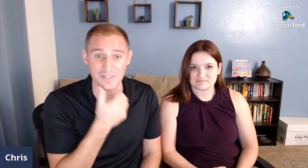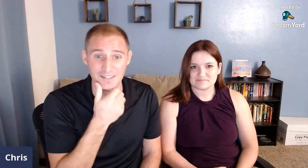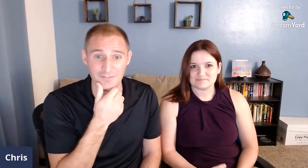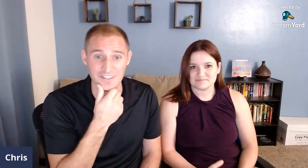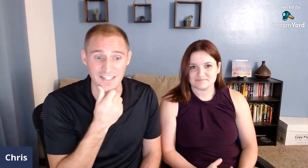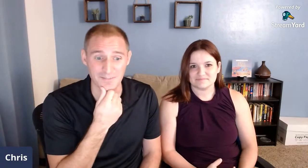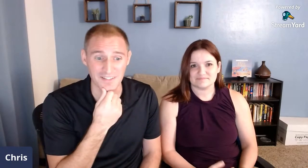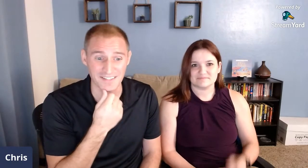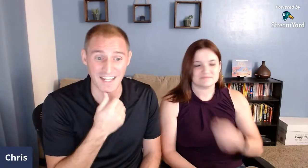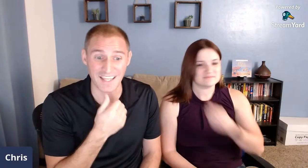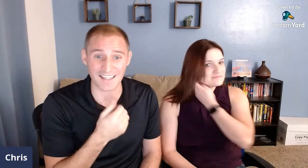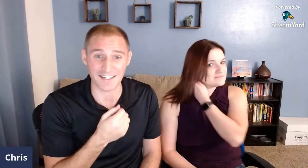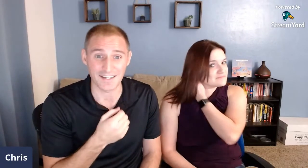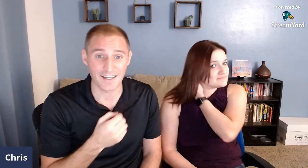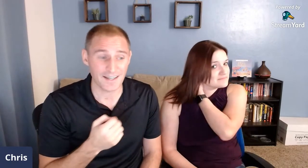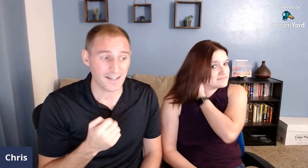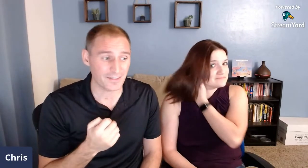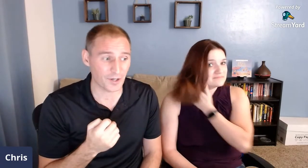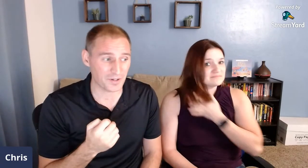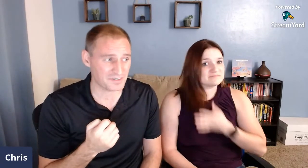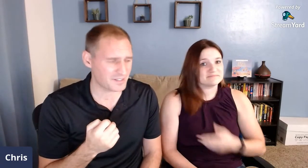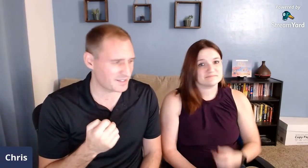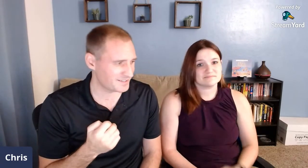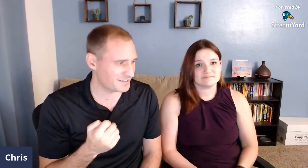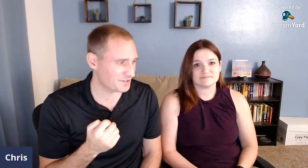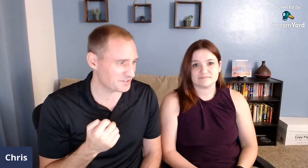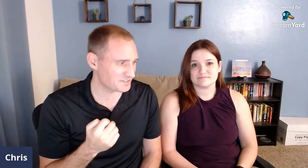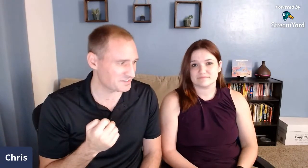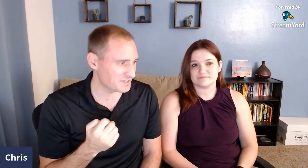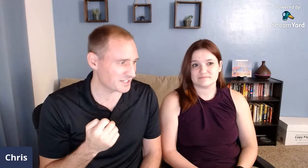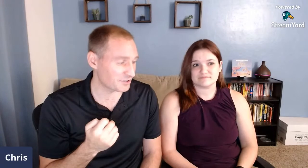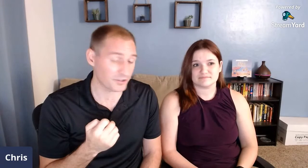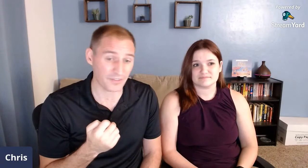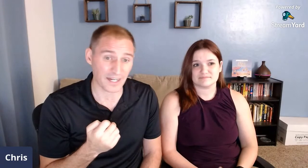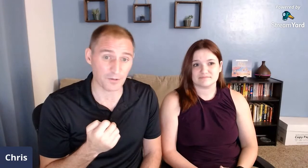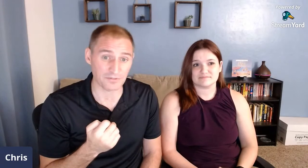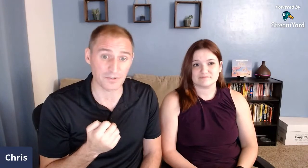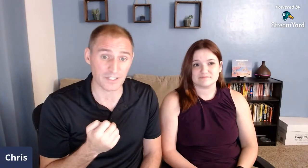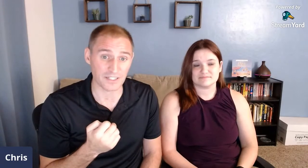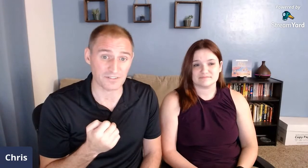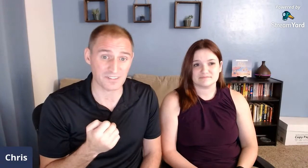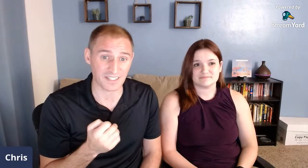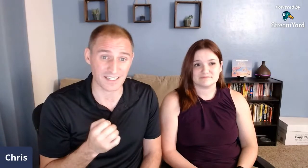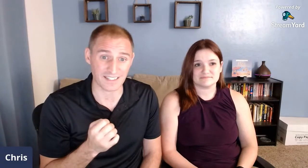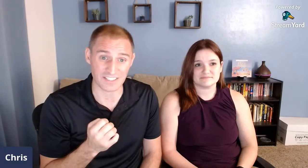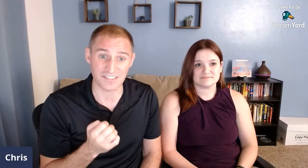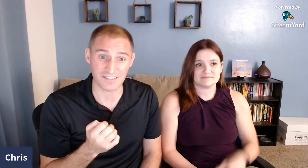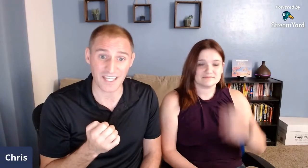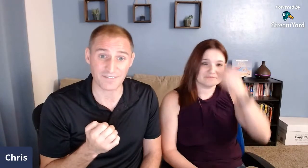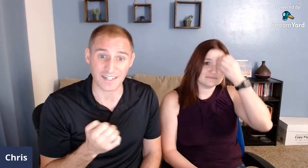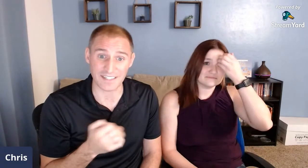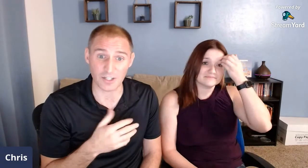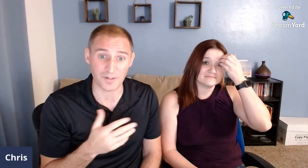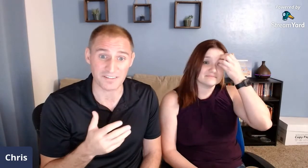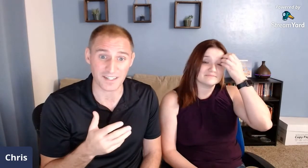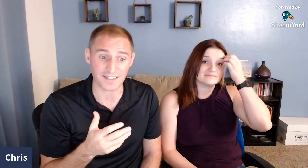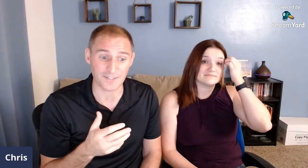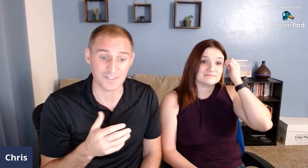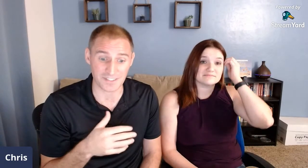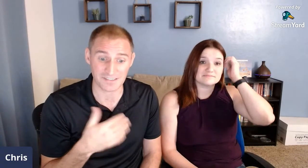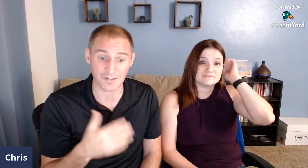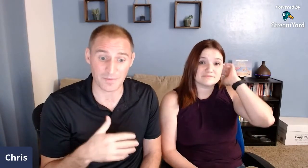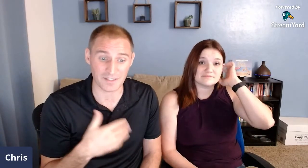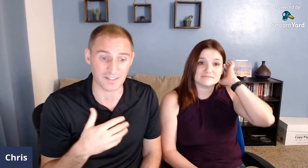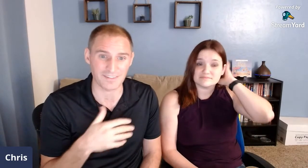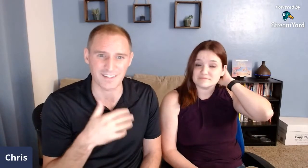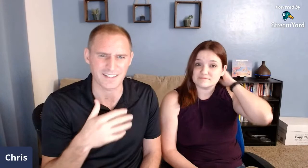week somebody reached out to me and said, hey, there was this girl that I was really interested in, and she's deaf, and I didn't know any sign